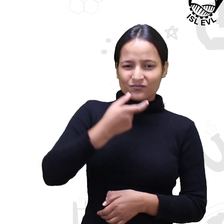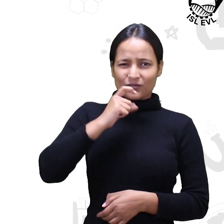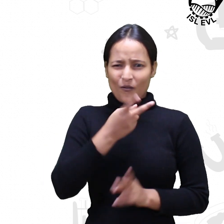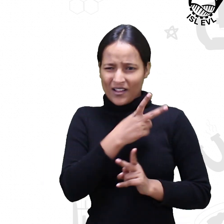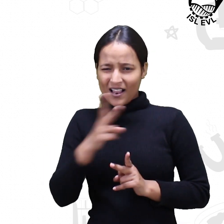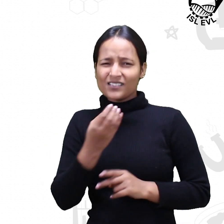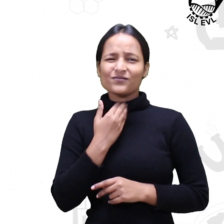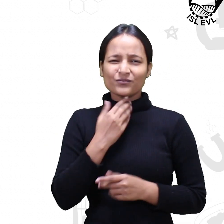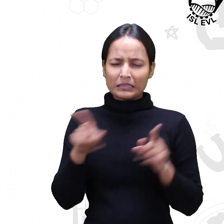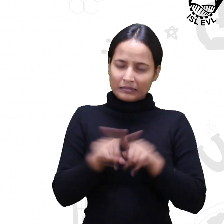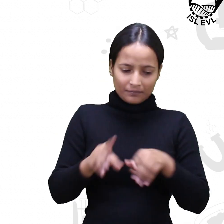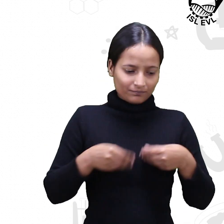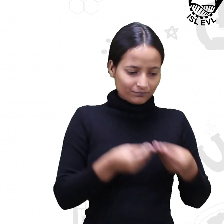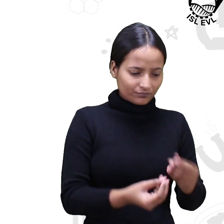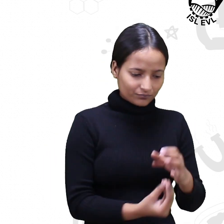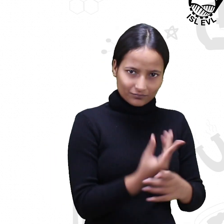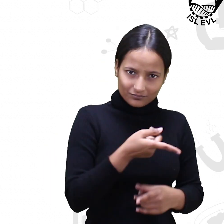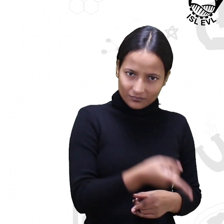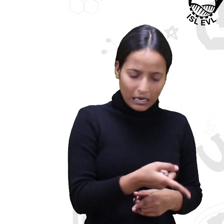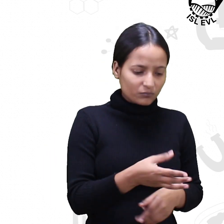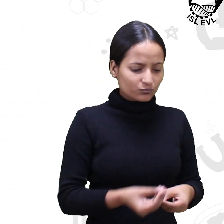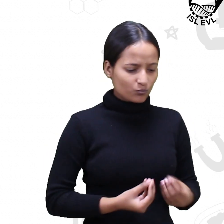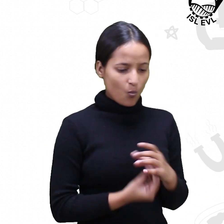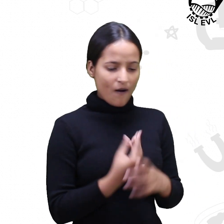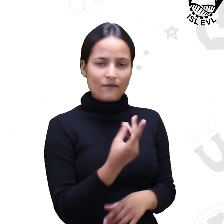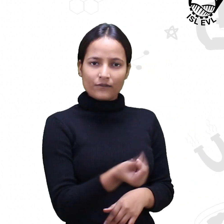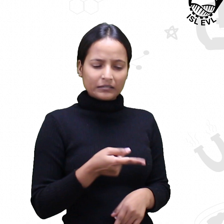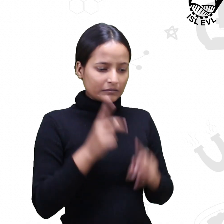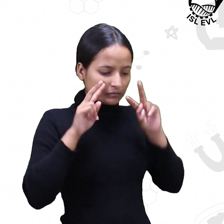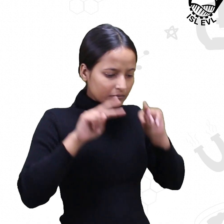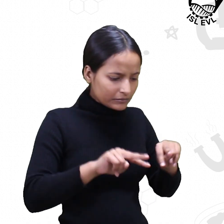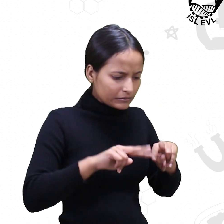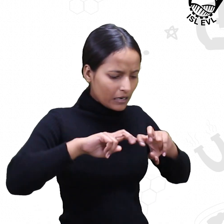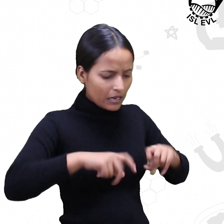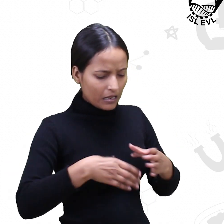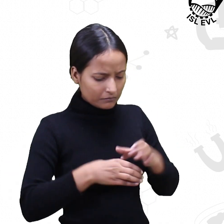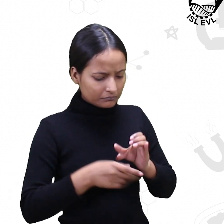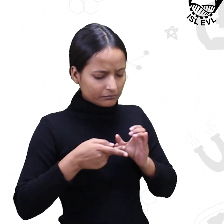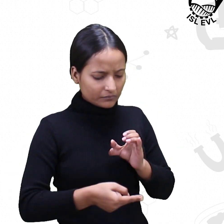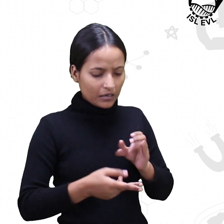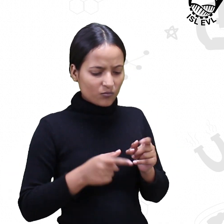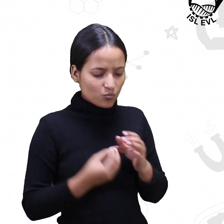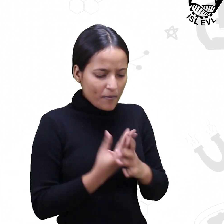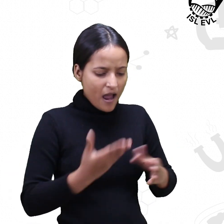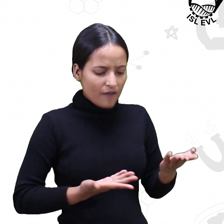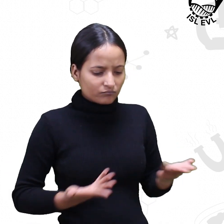What else can we think of? So we can actually add these factors in the lab when we are growing the microbes and study how they behave in them when they form